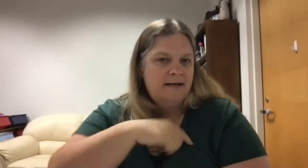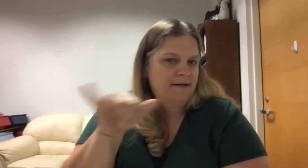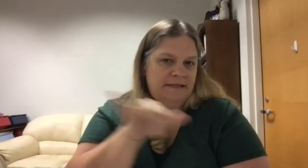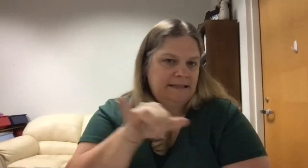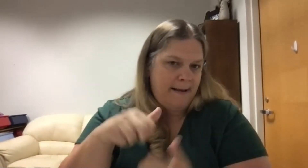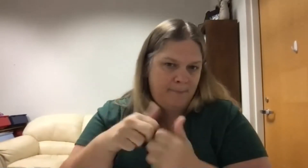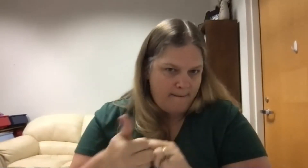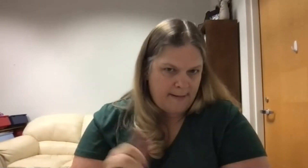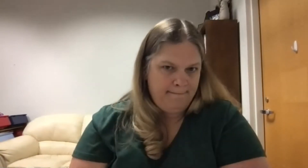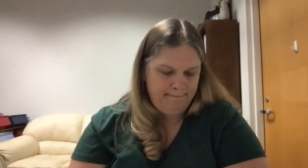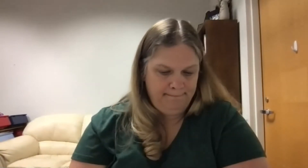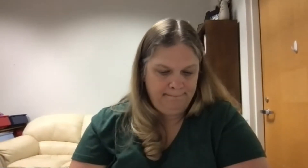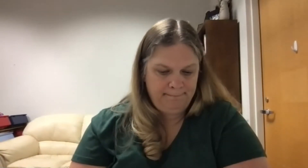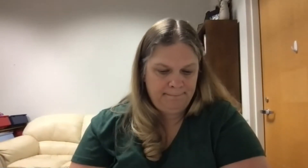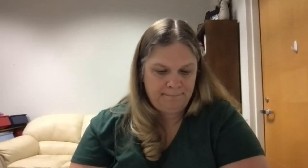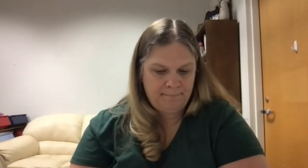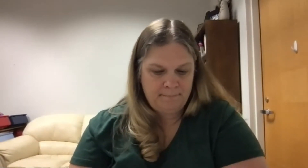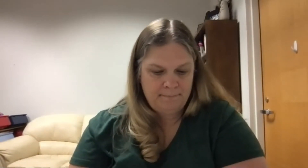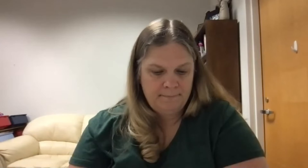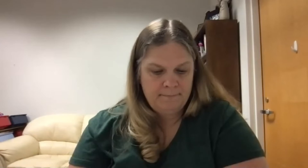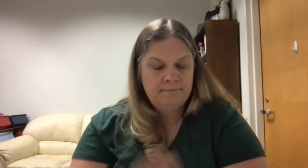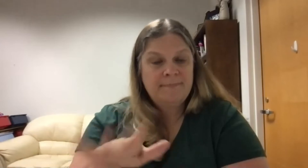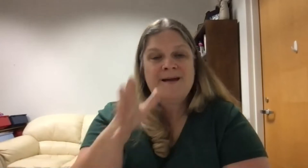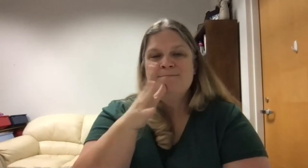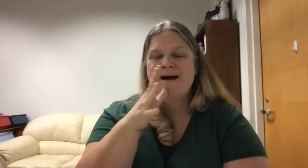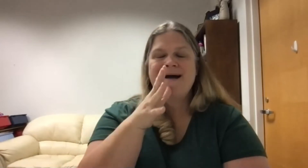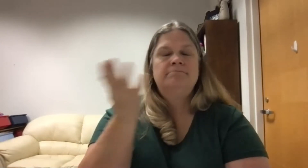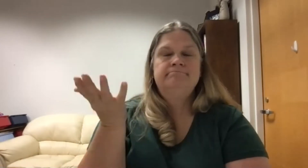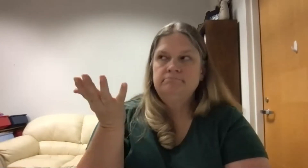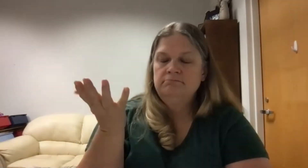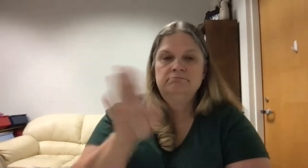deal with him. And I'm sure many of us have those same problems.